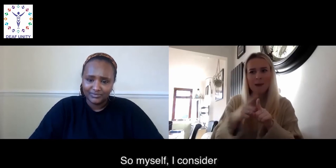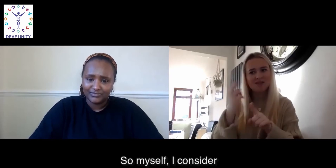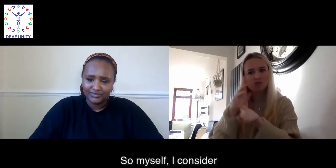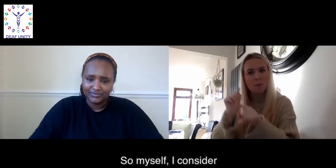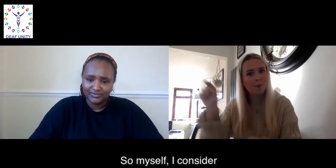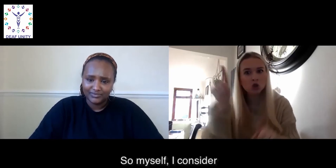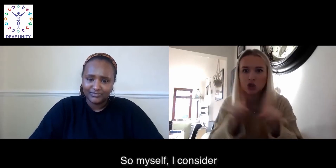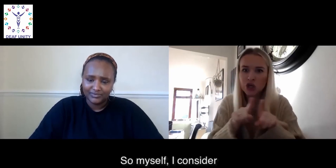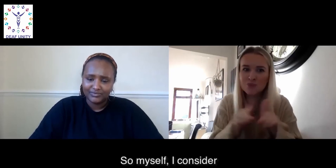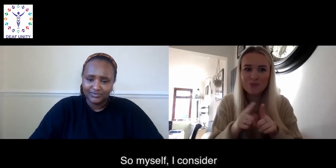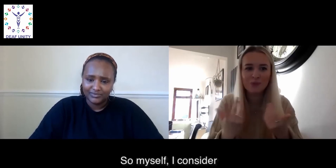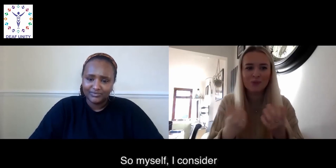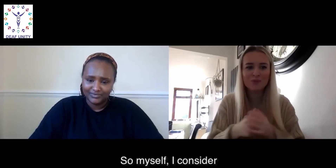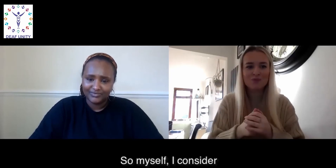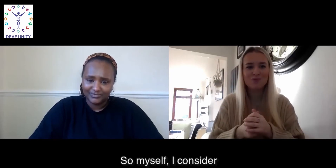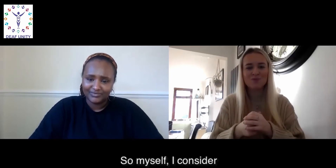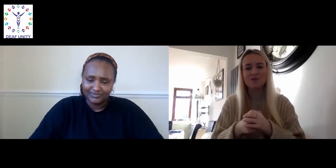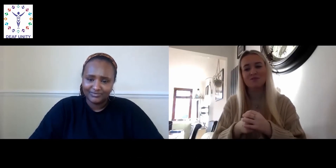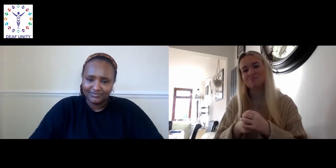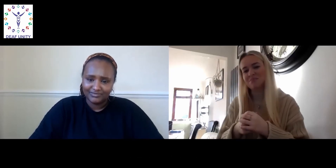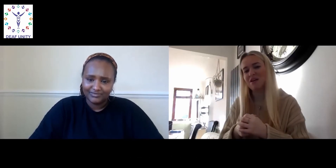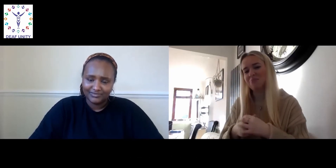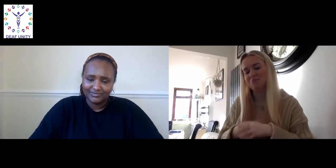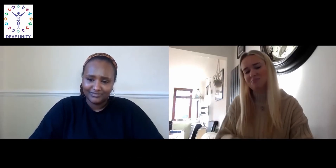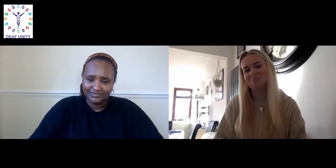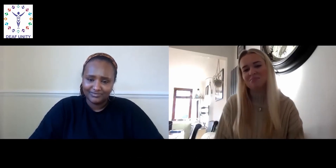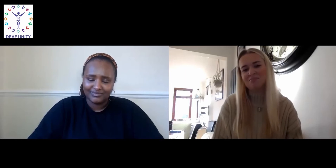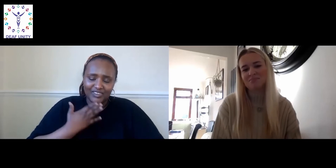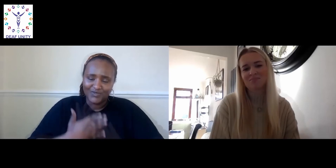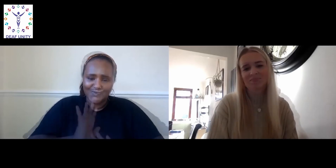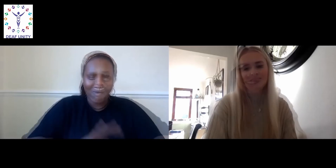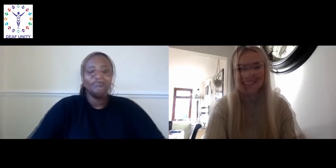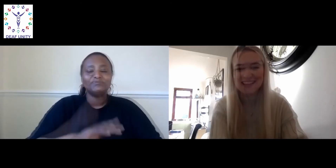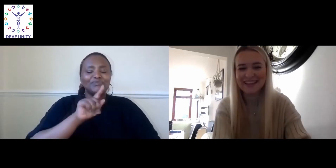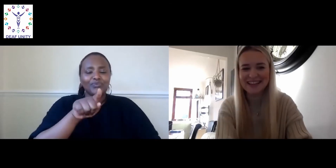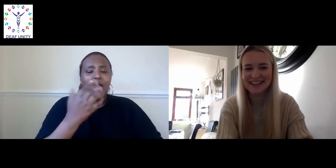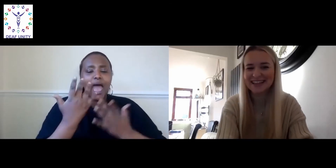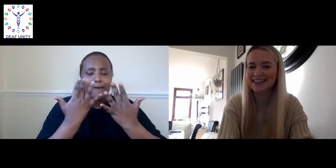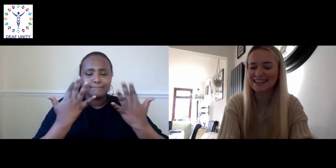So myself, I consider myself a deaf role model, but there are others too.